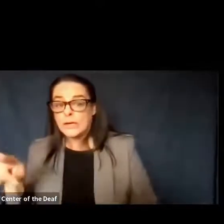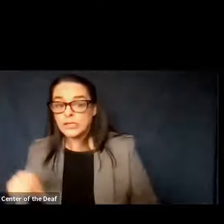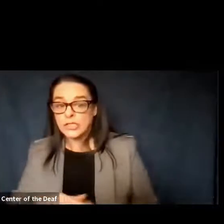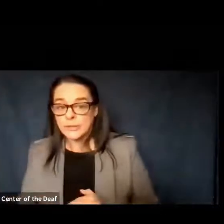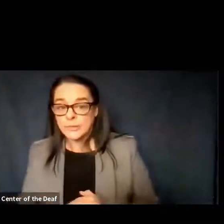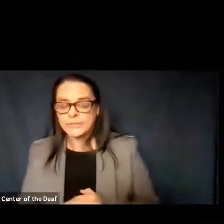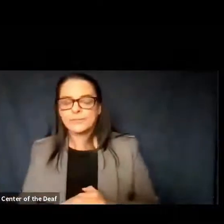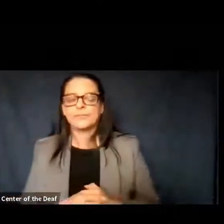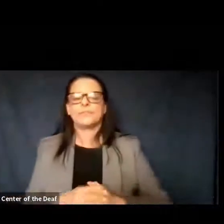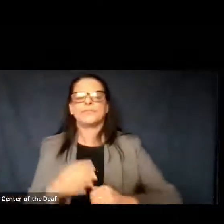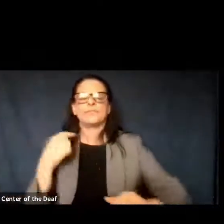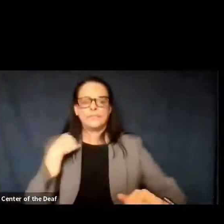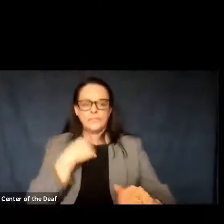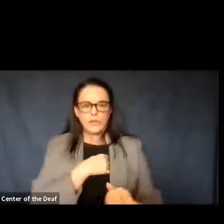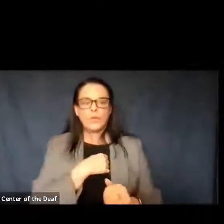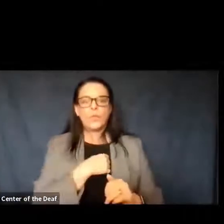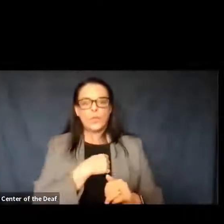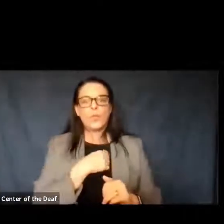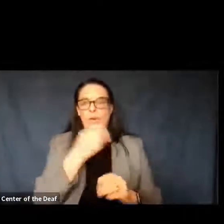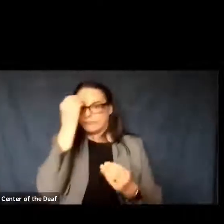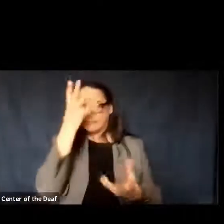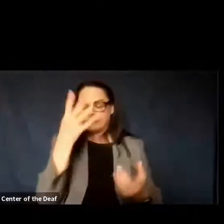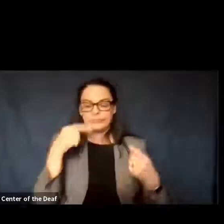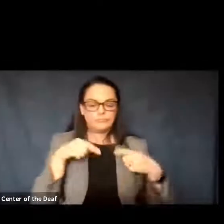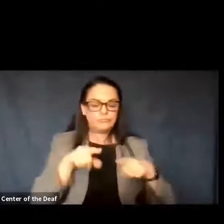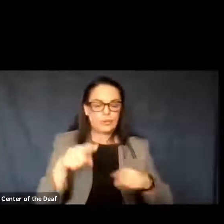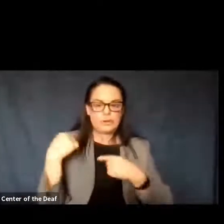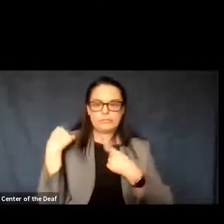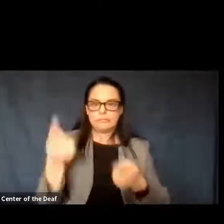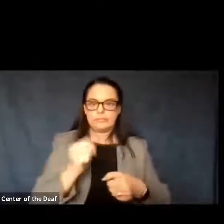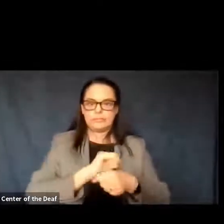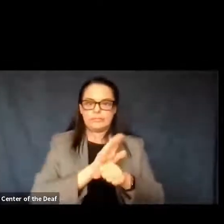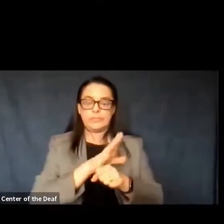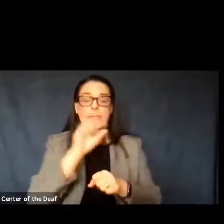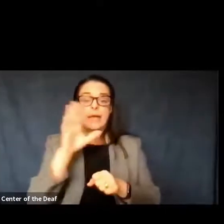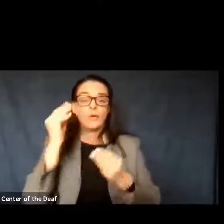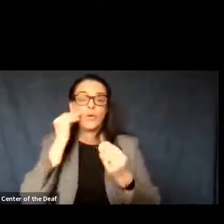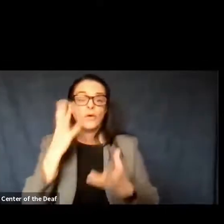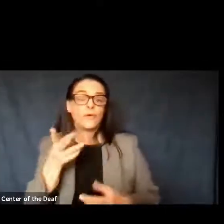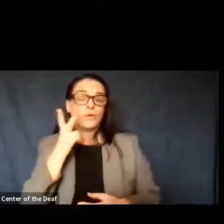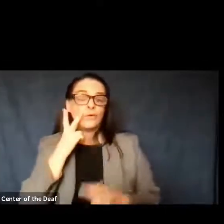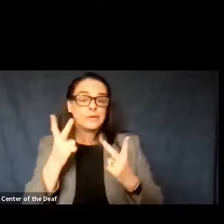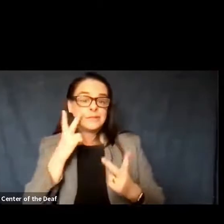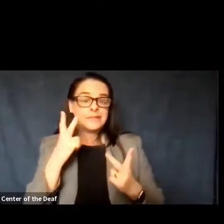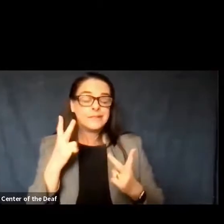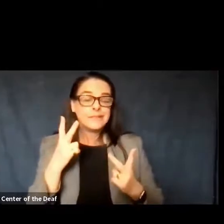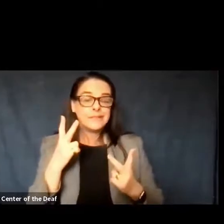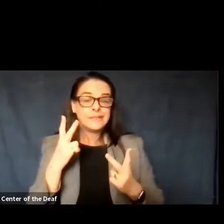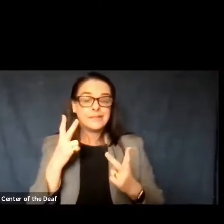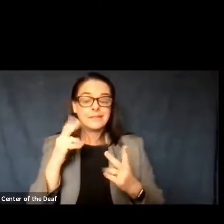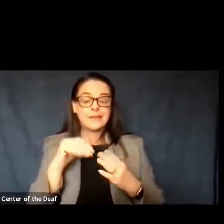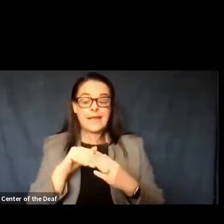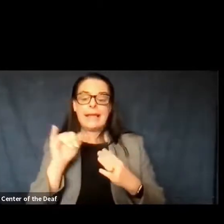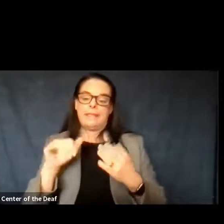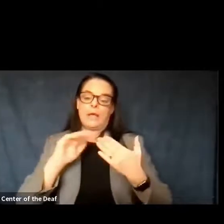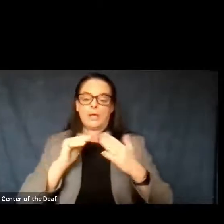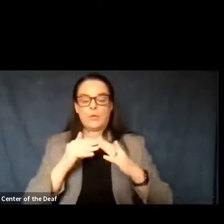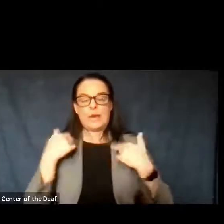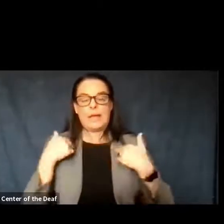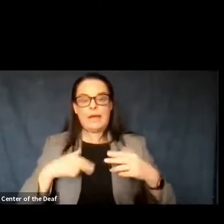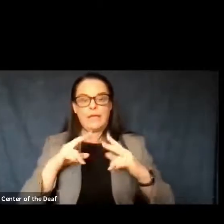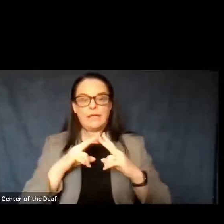we've said throughout this pandemic, and I think that the data that you would see in the community health assessment is